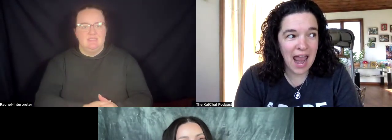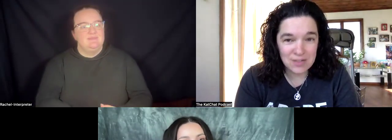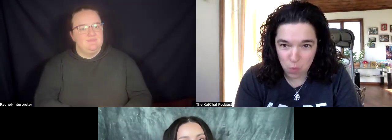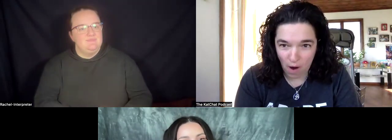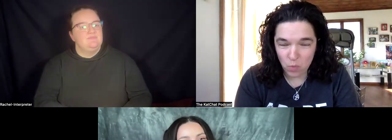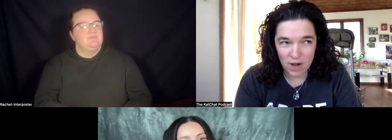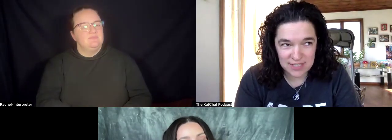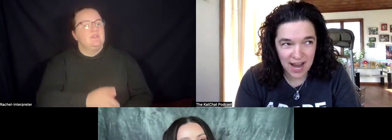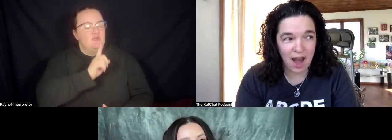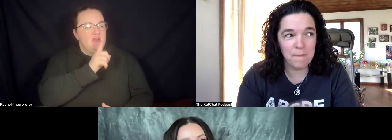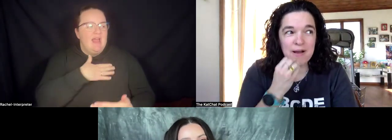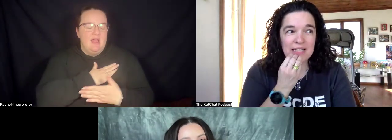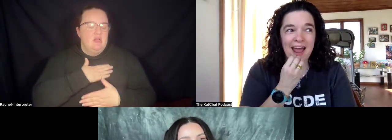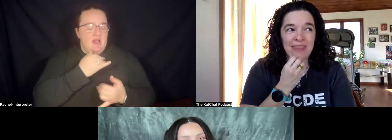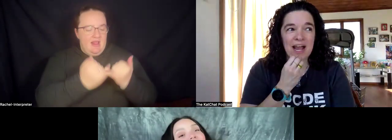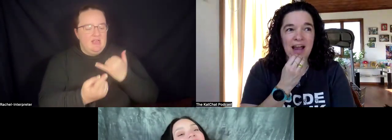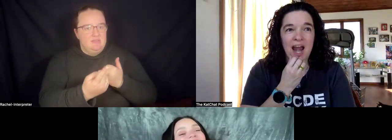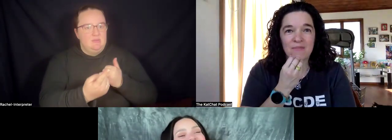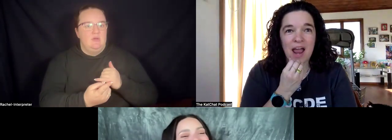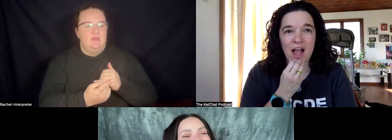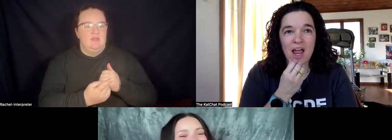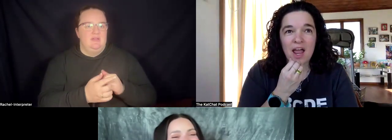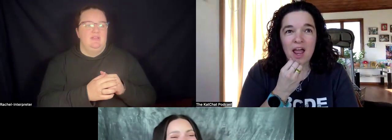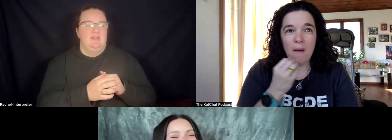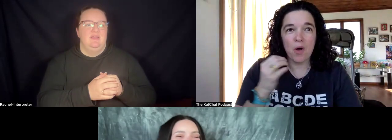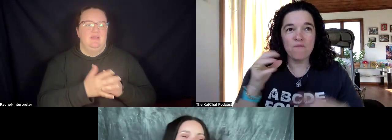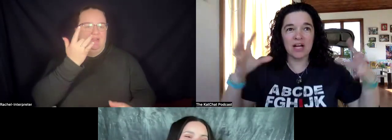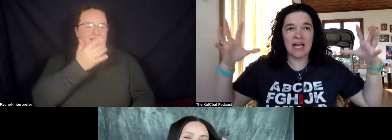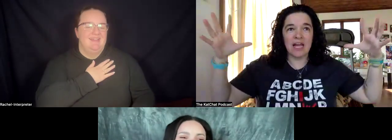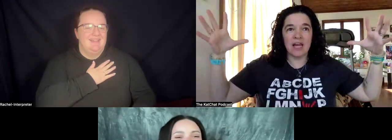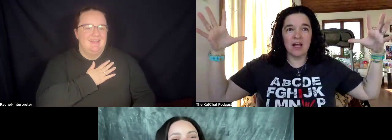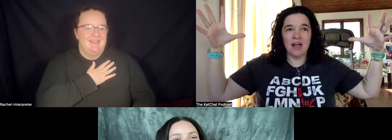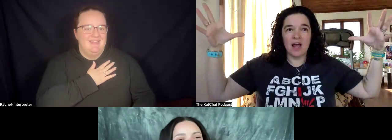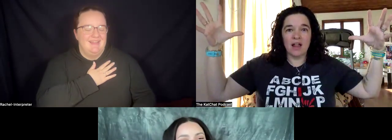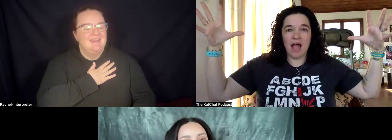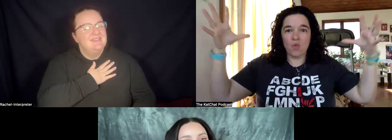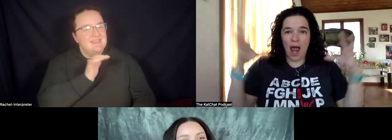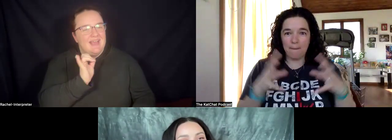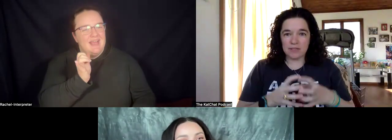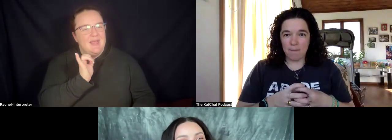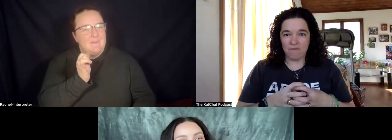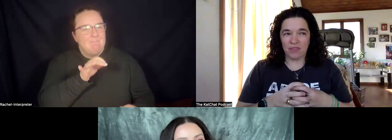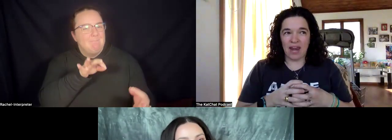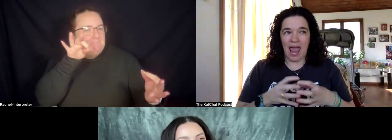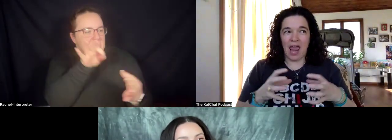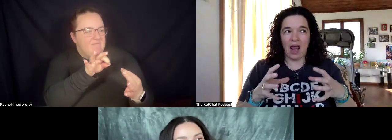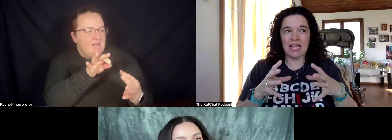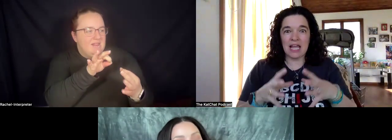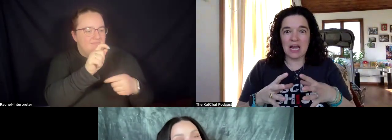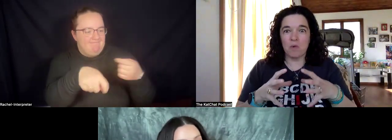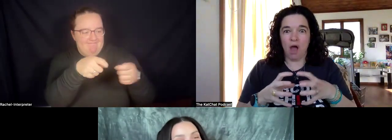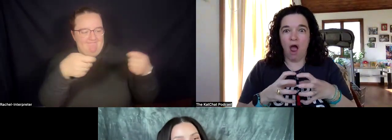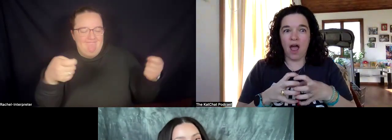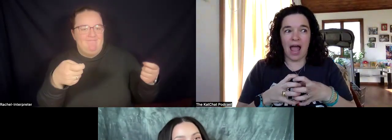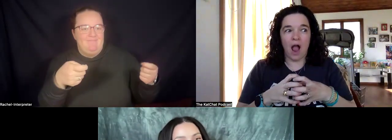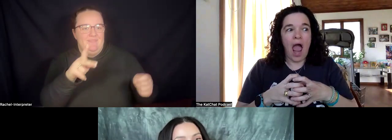the last one once again because I think it Oh, kind of like perfectly like wrapped up everything. And